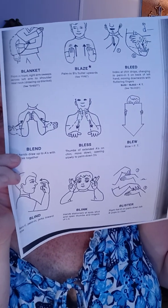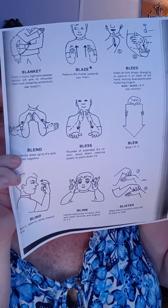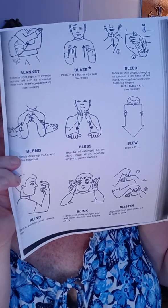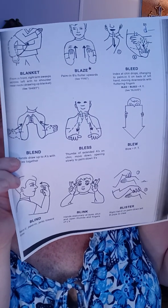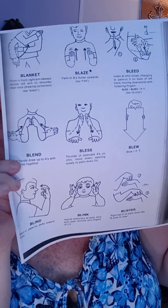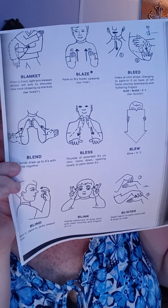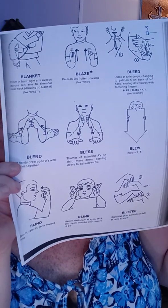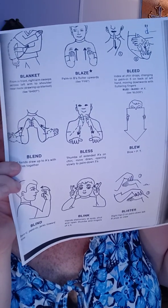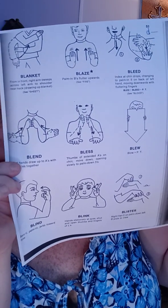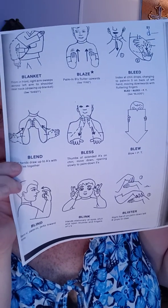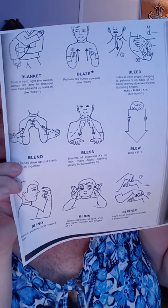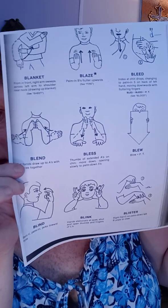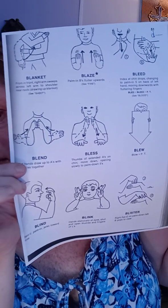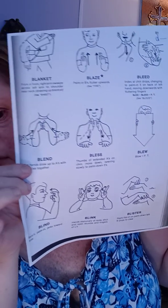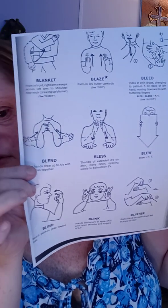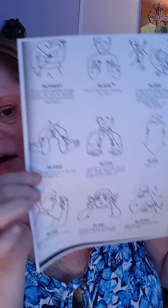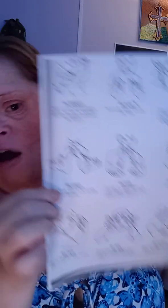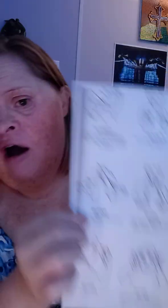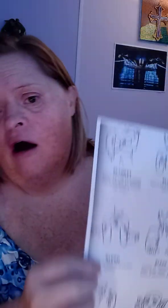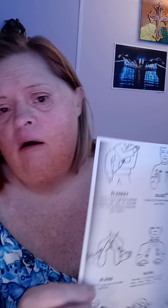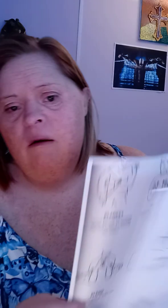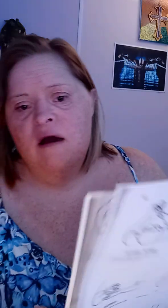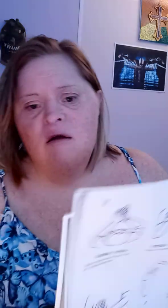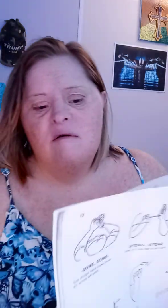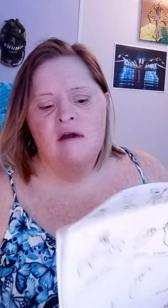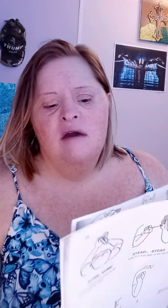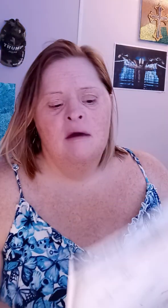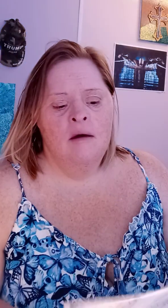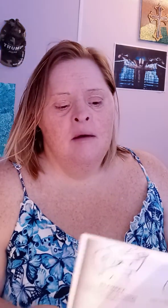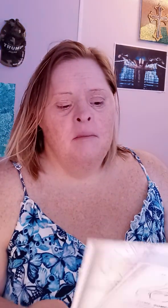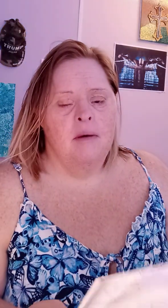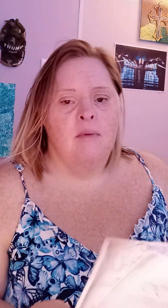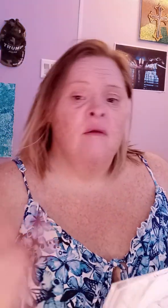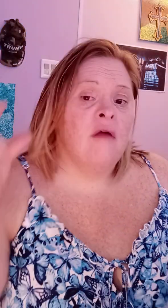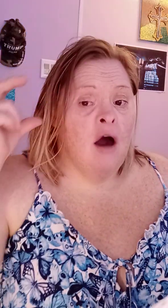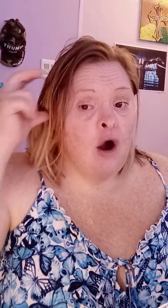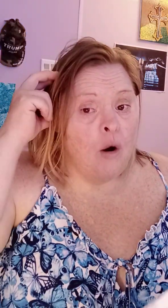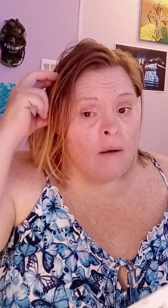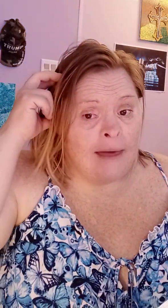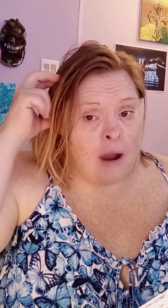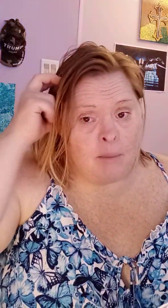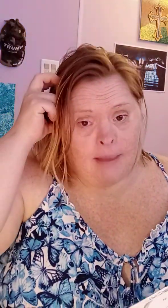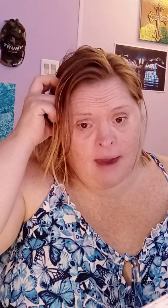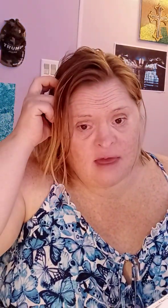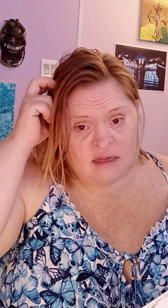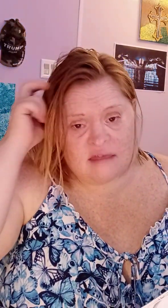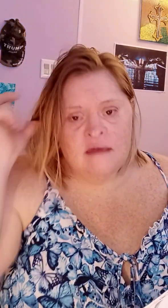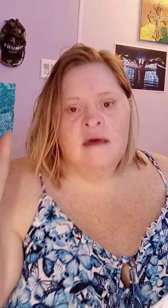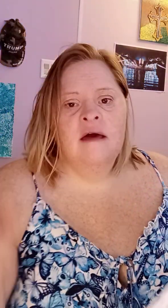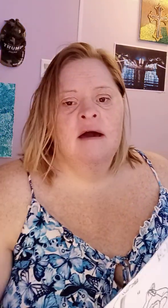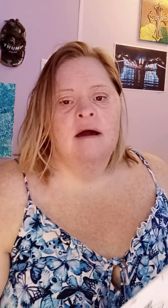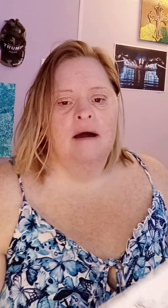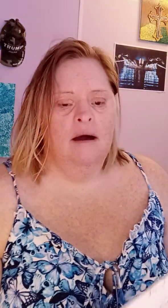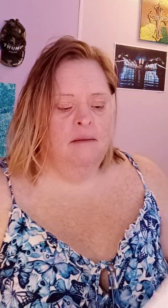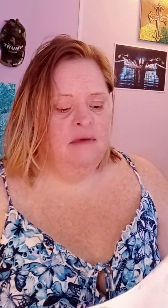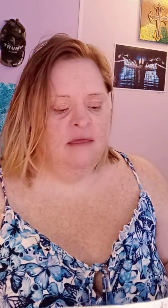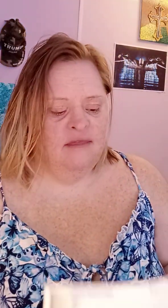or friends who's deaf, hard of hearing, people with a cochlear implant,